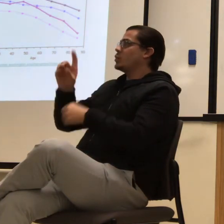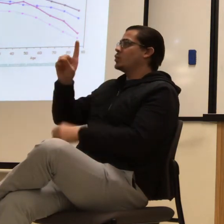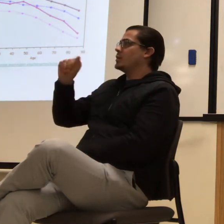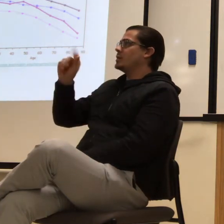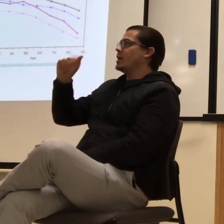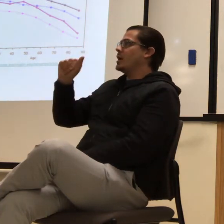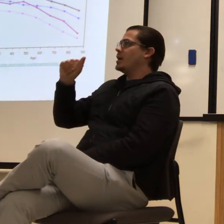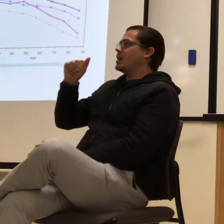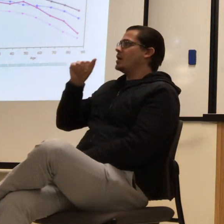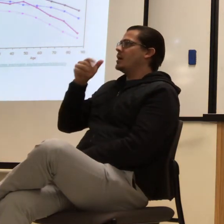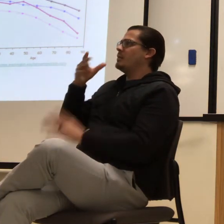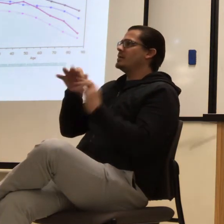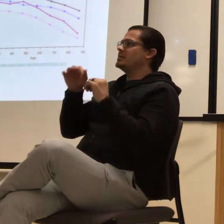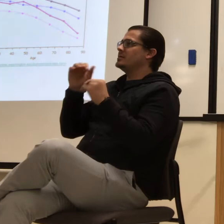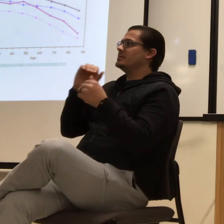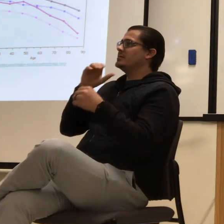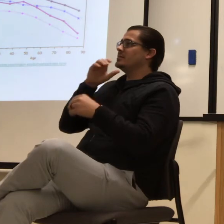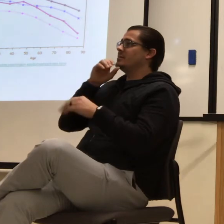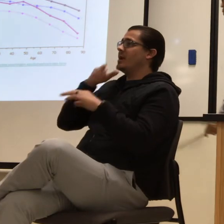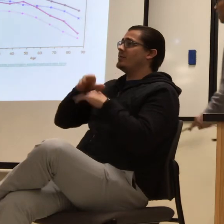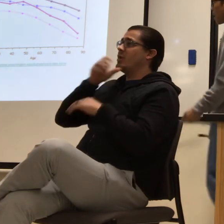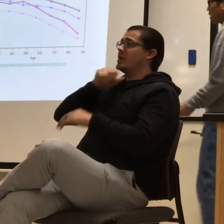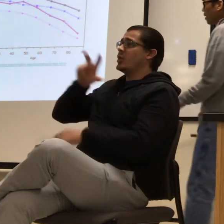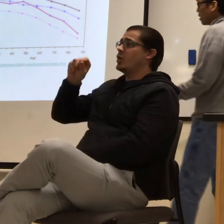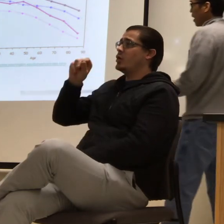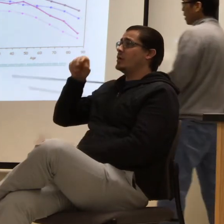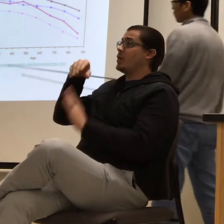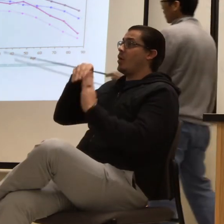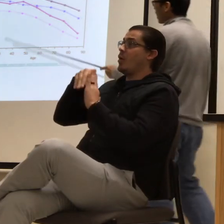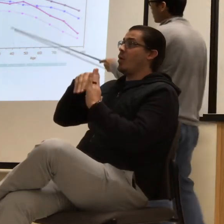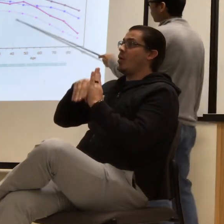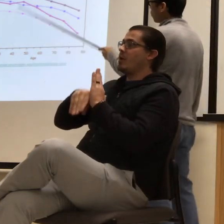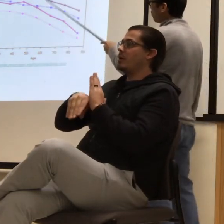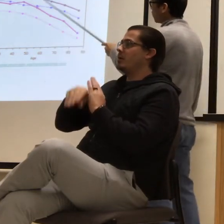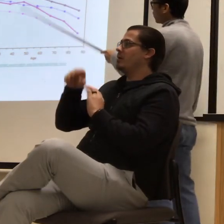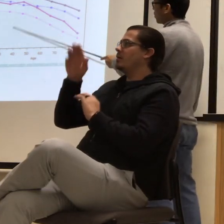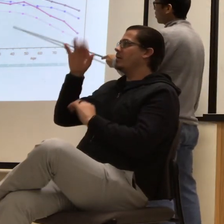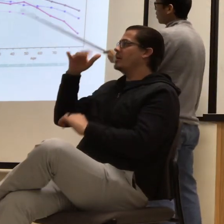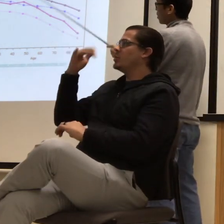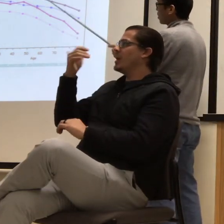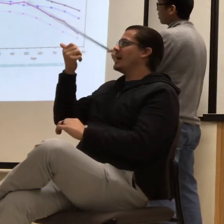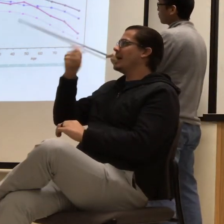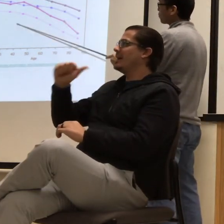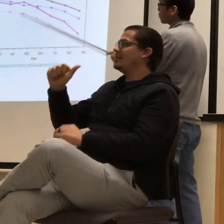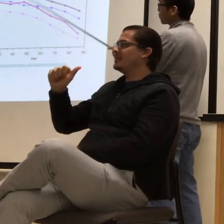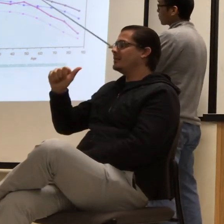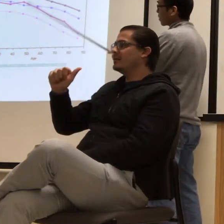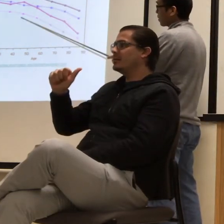how after age 30, it's all downhill. That's why for any group,